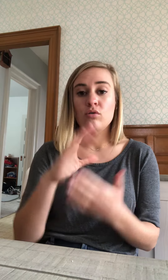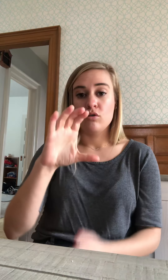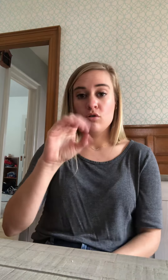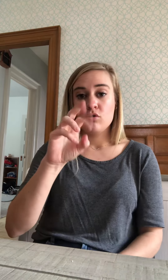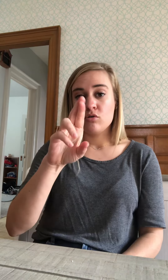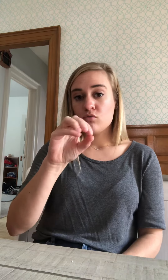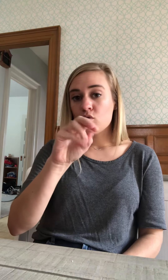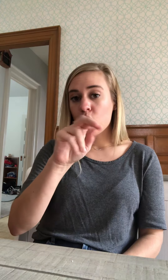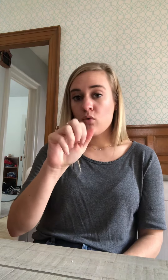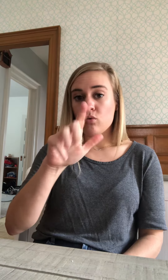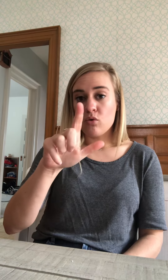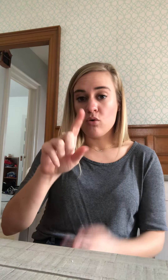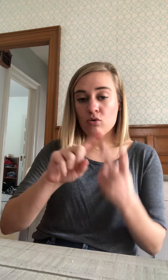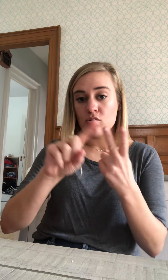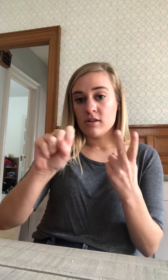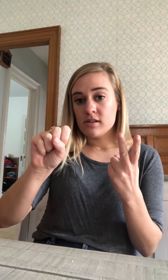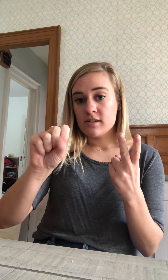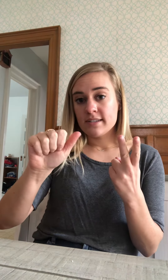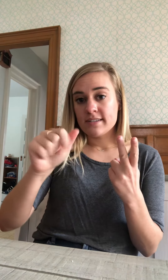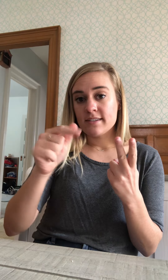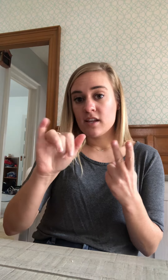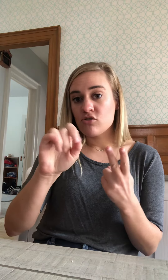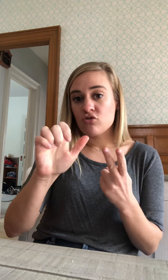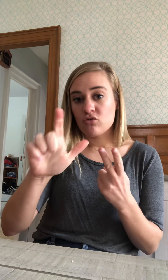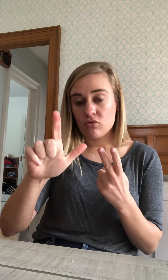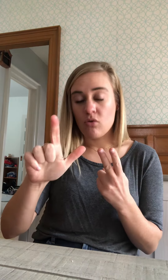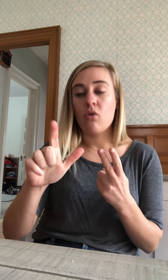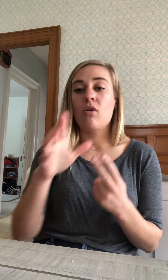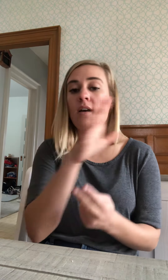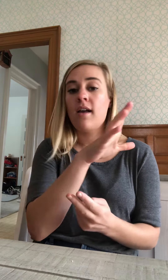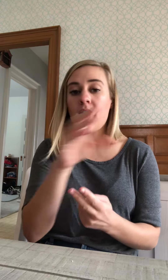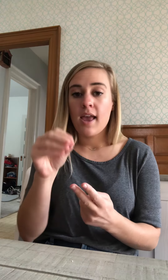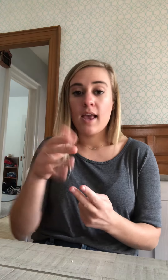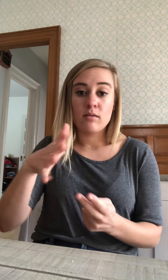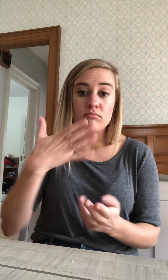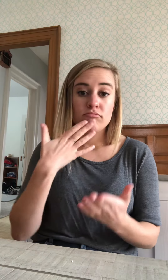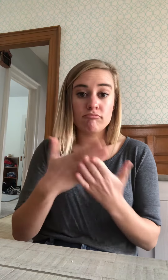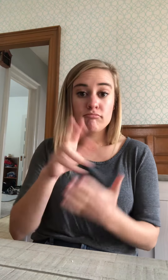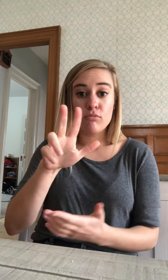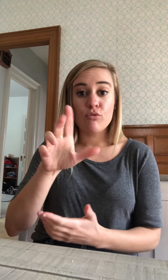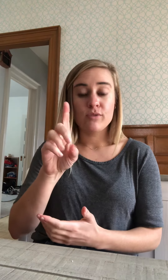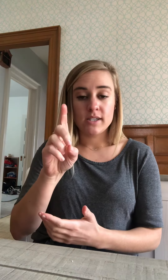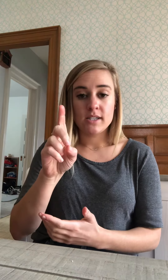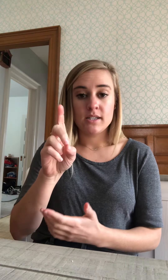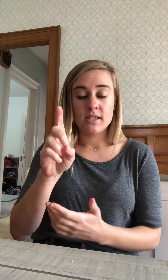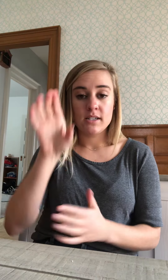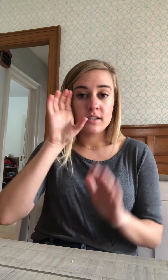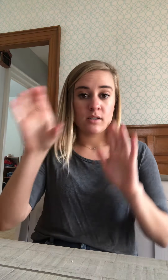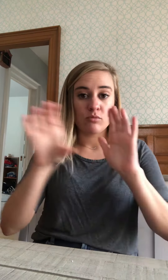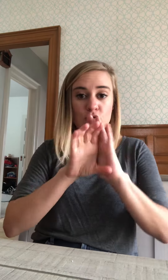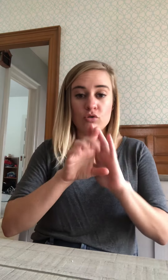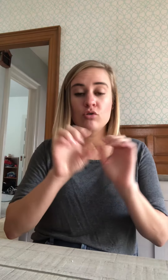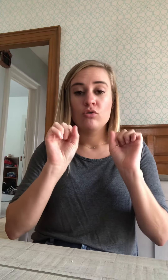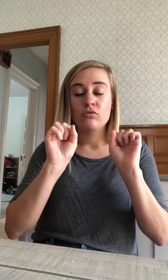plane. And as I mentioned previously, you can get good 3-dimensional images that can really give you a handle